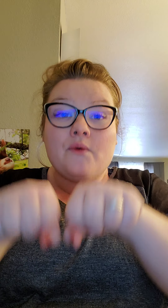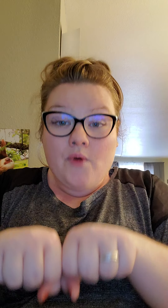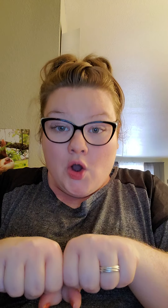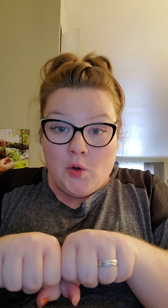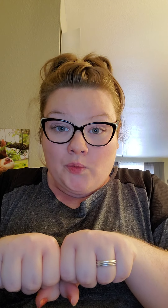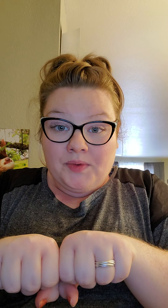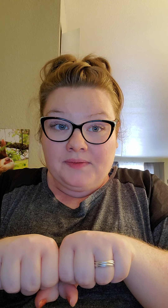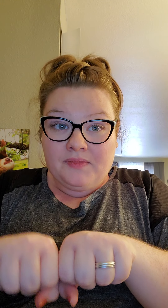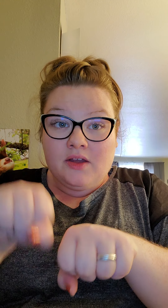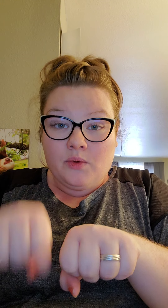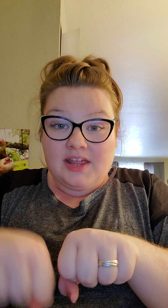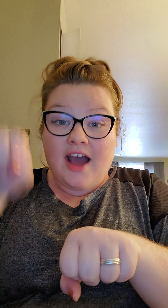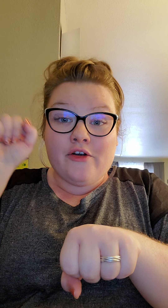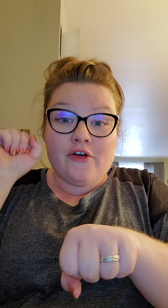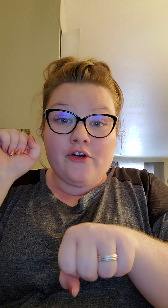Roam without er.